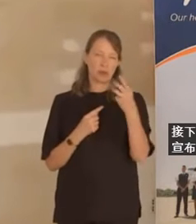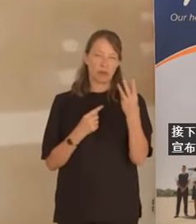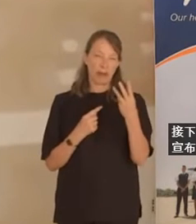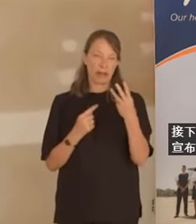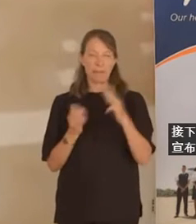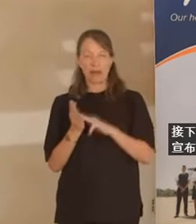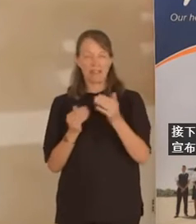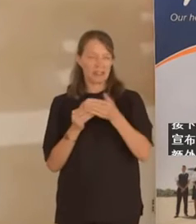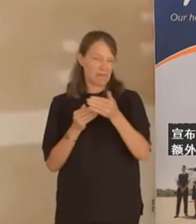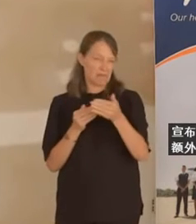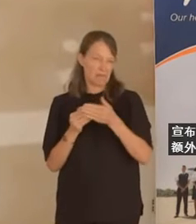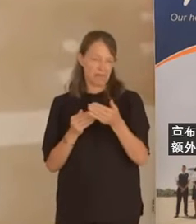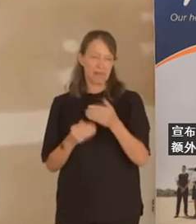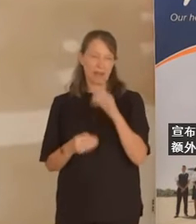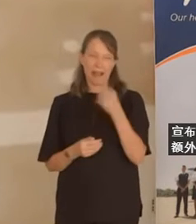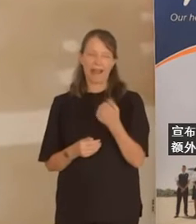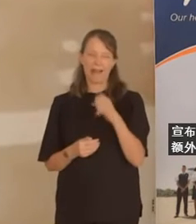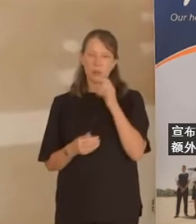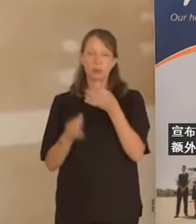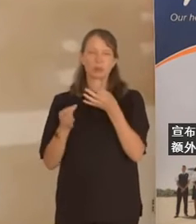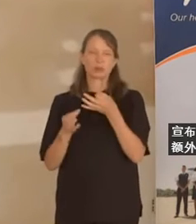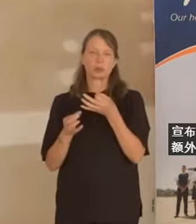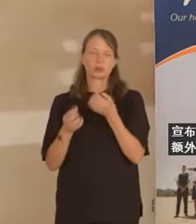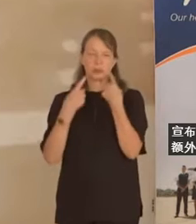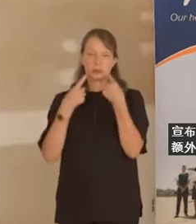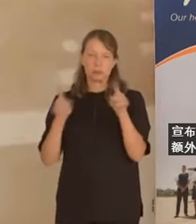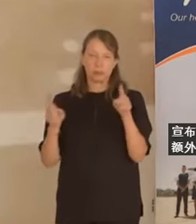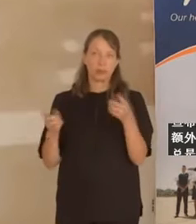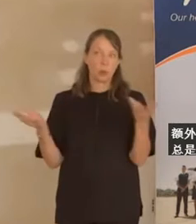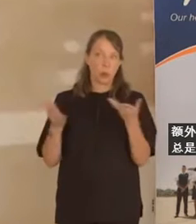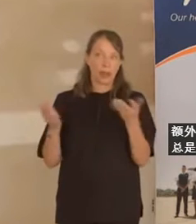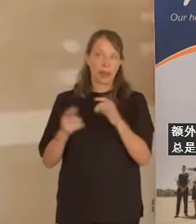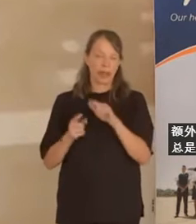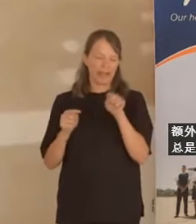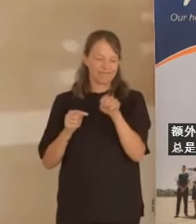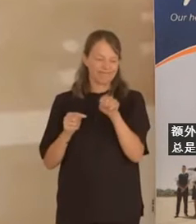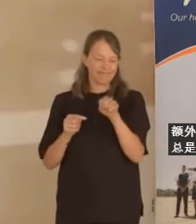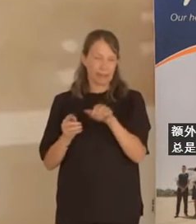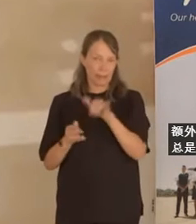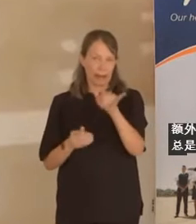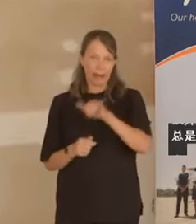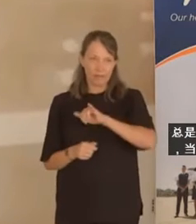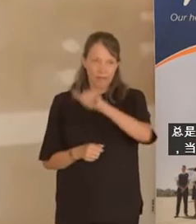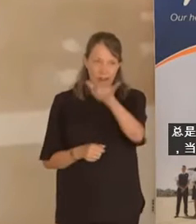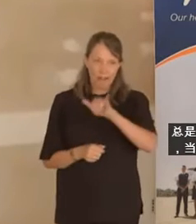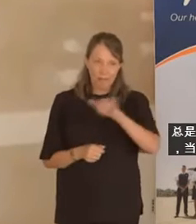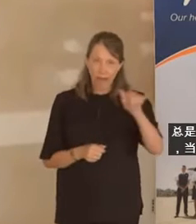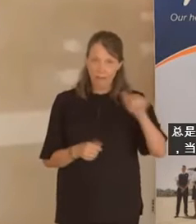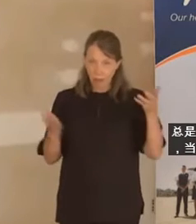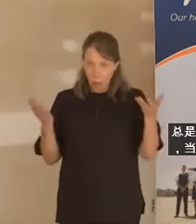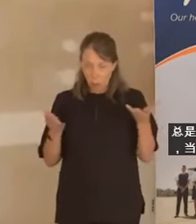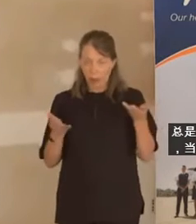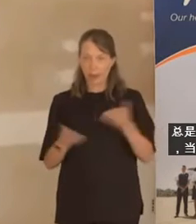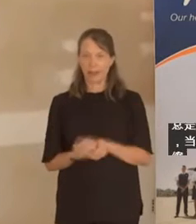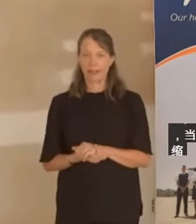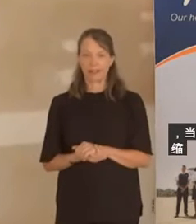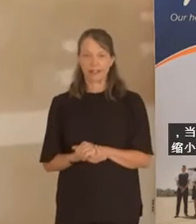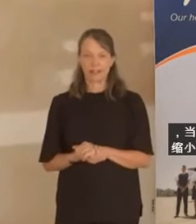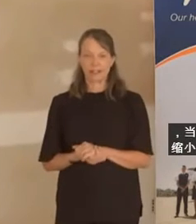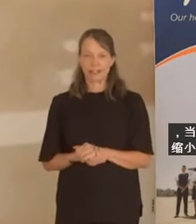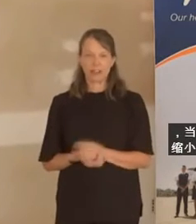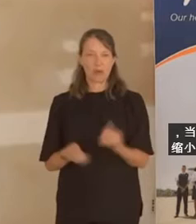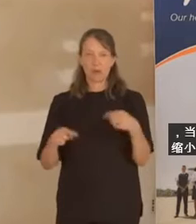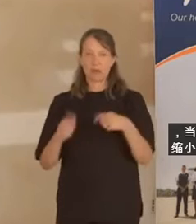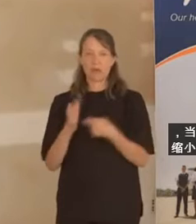new destinations with those extra aircraft. So Rex has always been different, and when everybody else's airline is